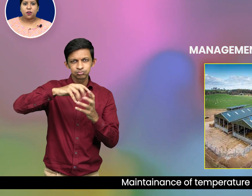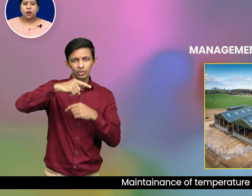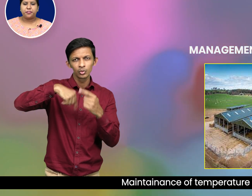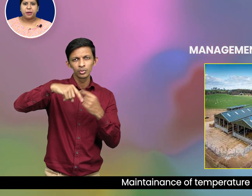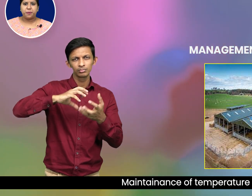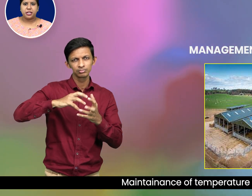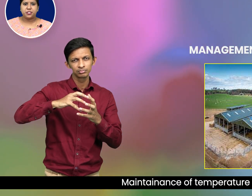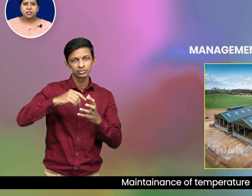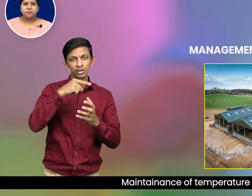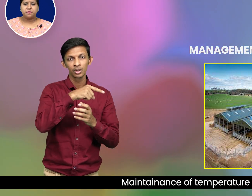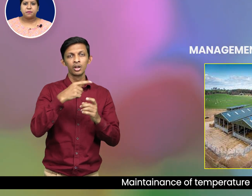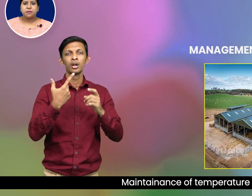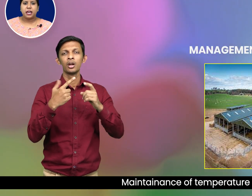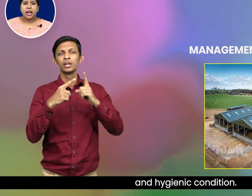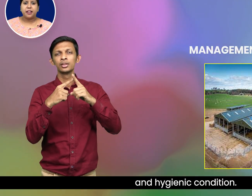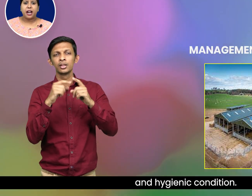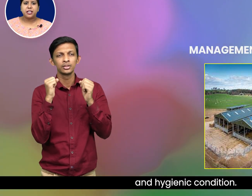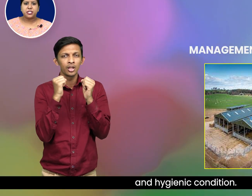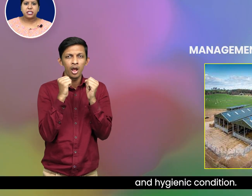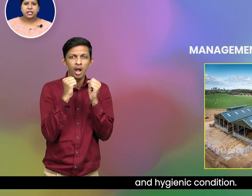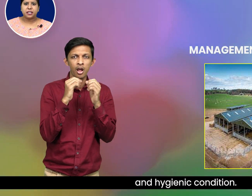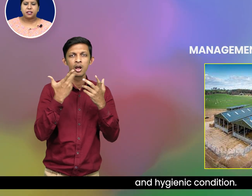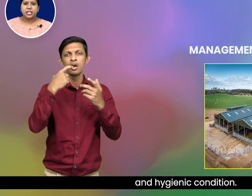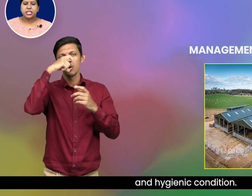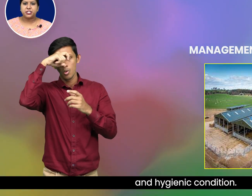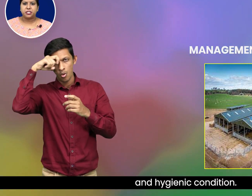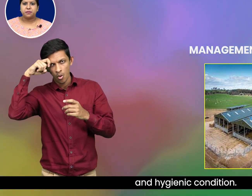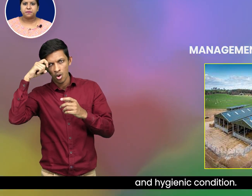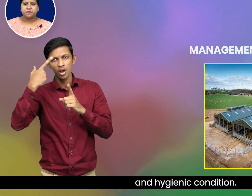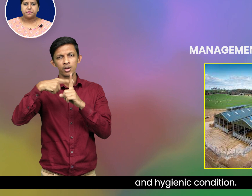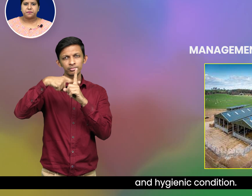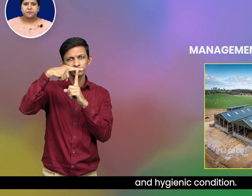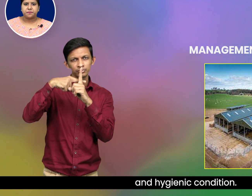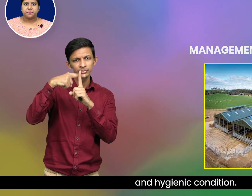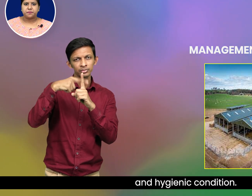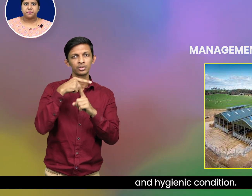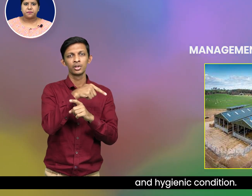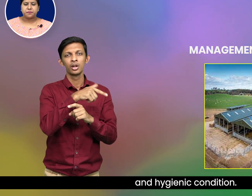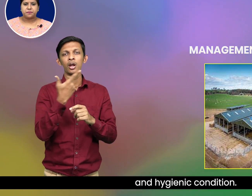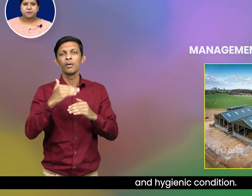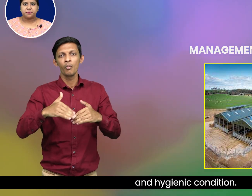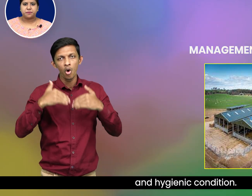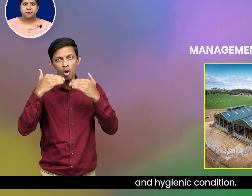Maintenance of temperature and hygienic condition,